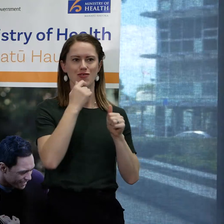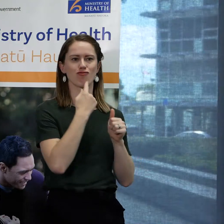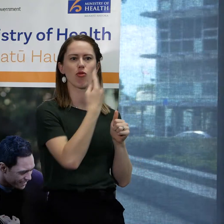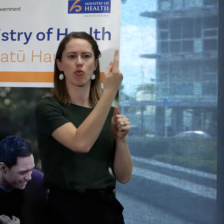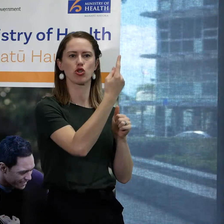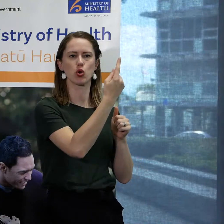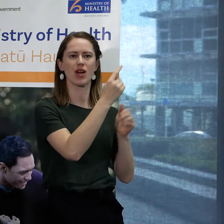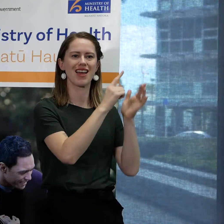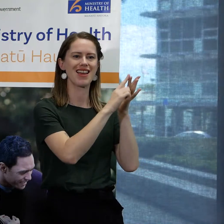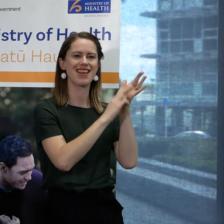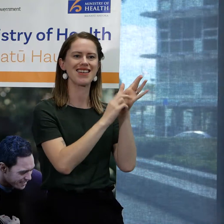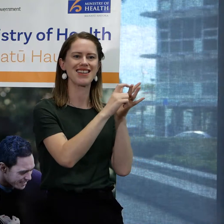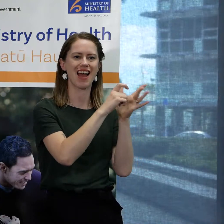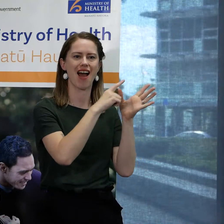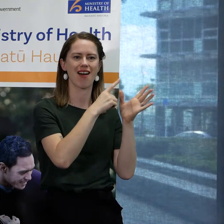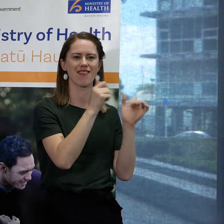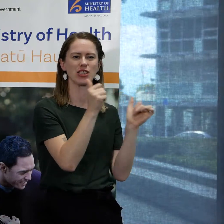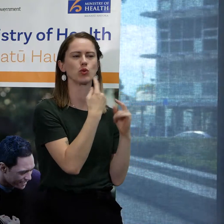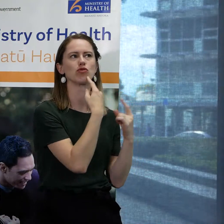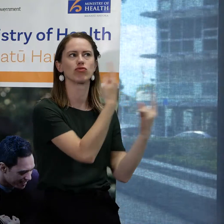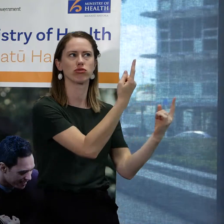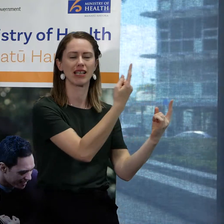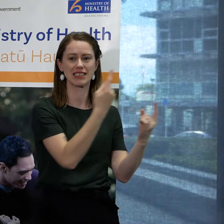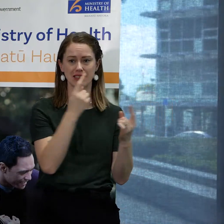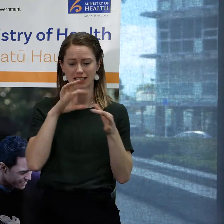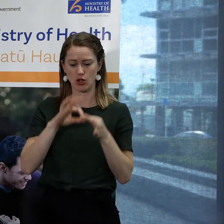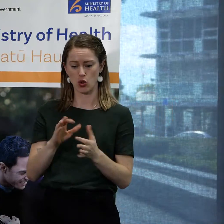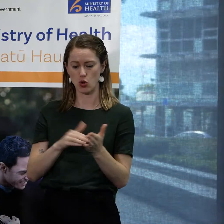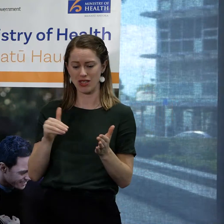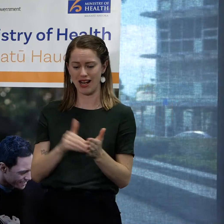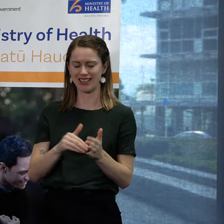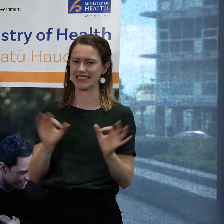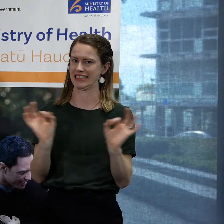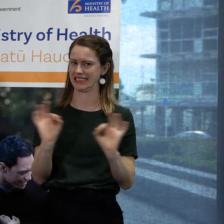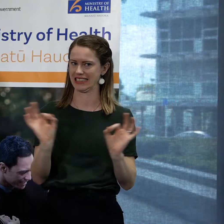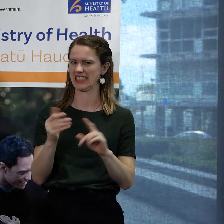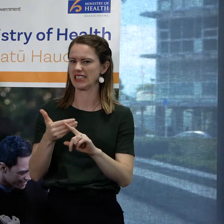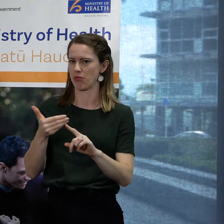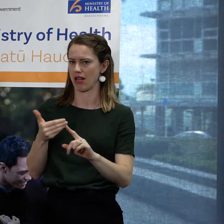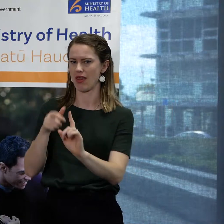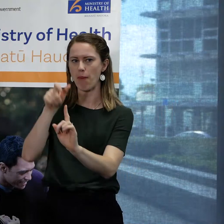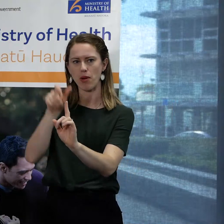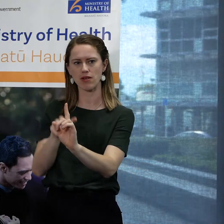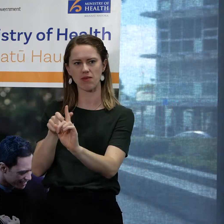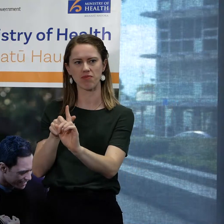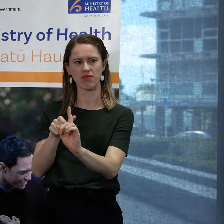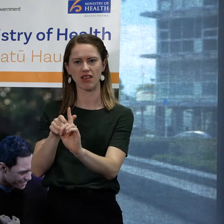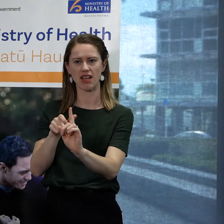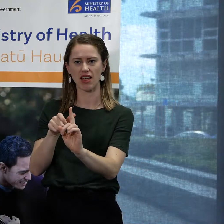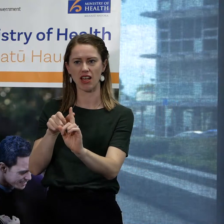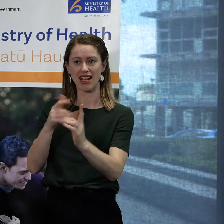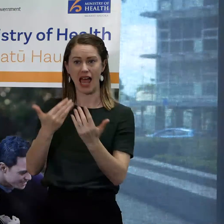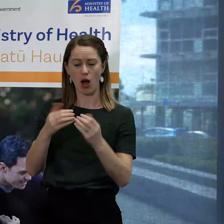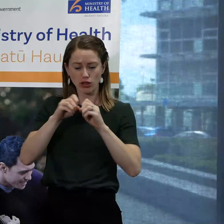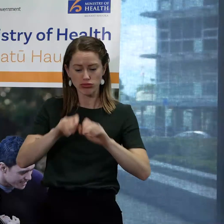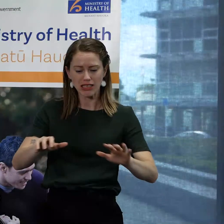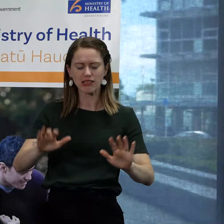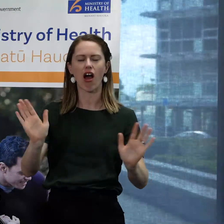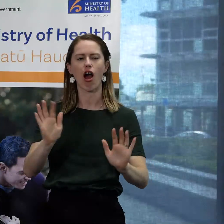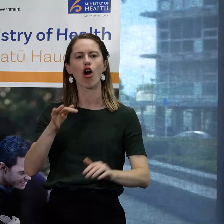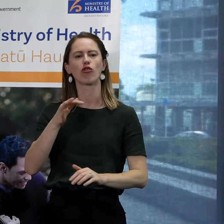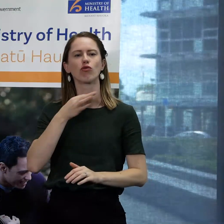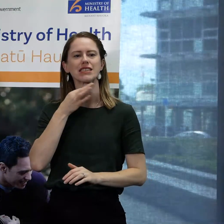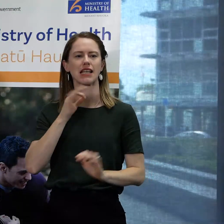August, so they're not considered a case for New Zealand reporting purposes. The person is not considered to be infectious, so presents no